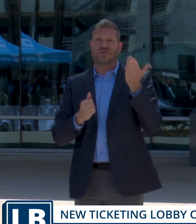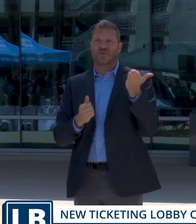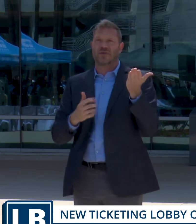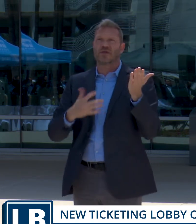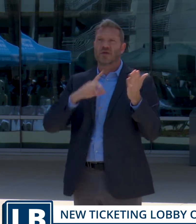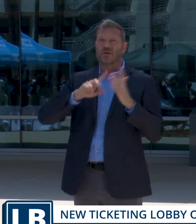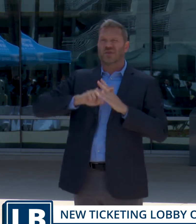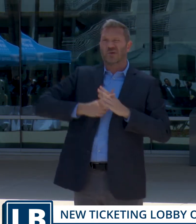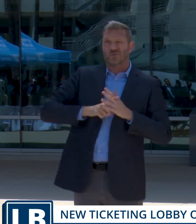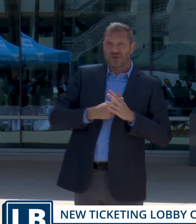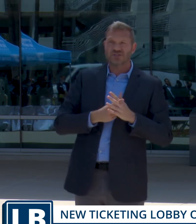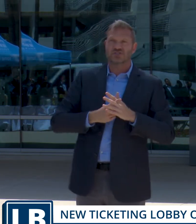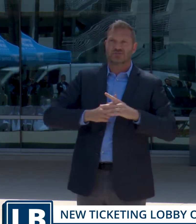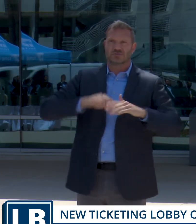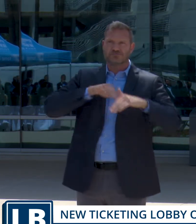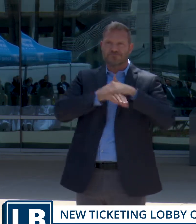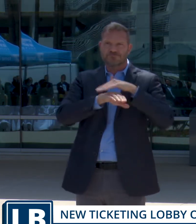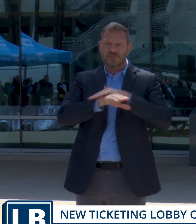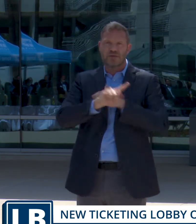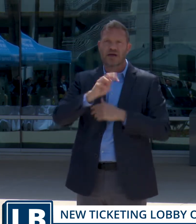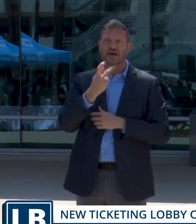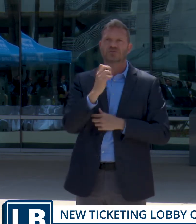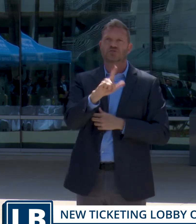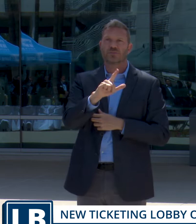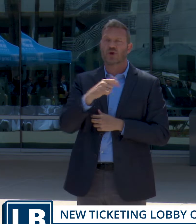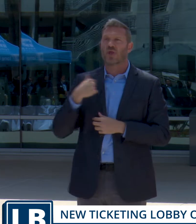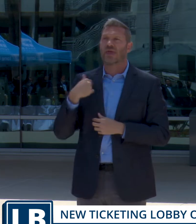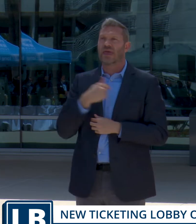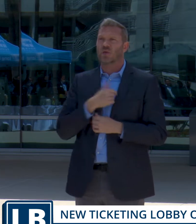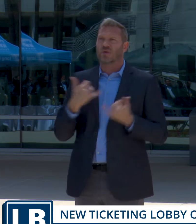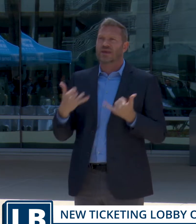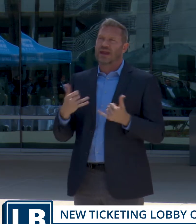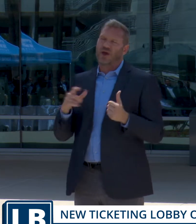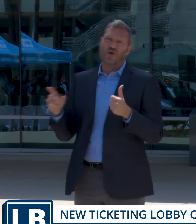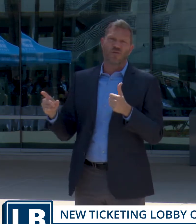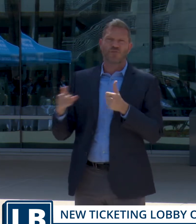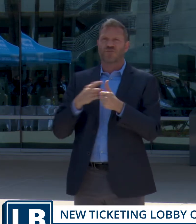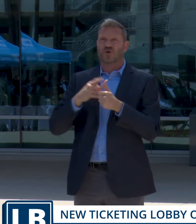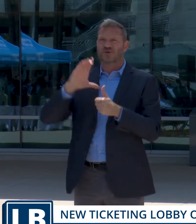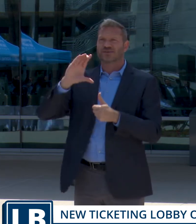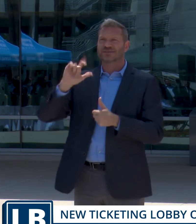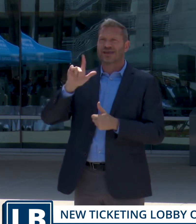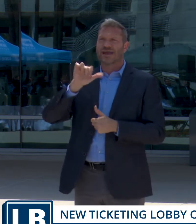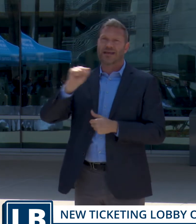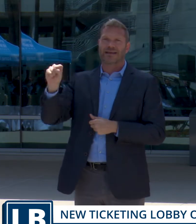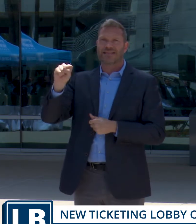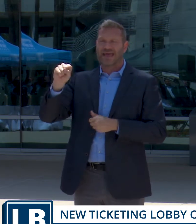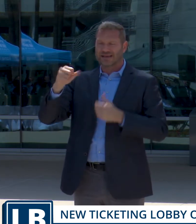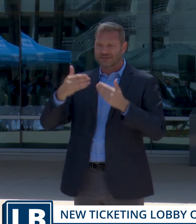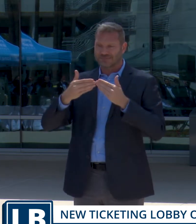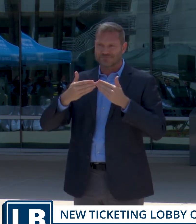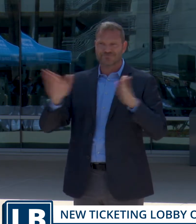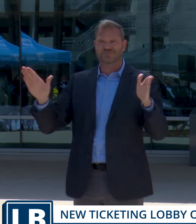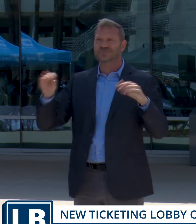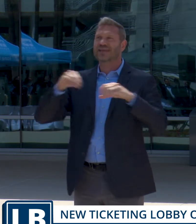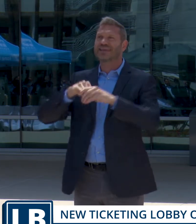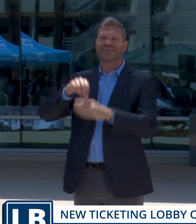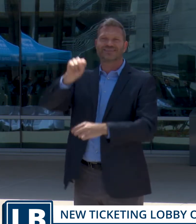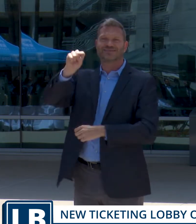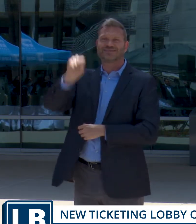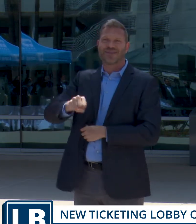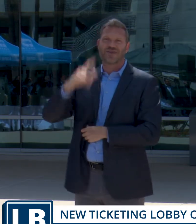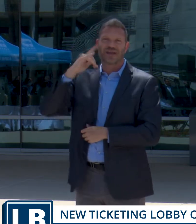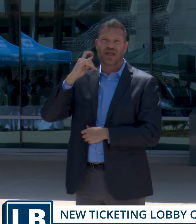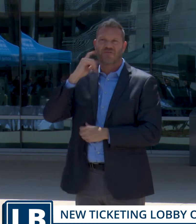Long Beach Airport's status as a first-class gateway to Southern California, holding a special